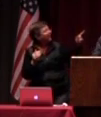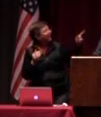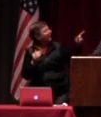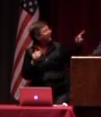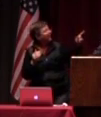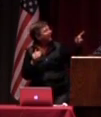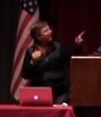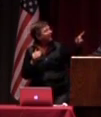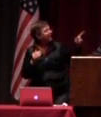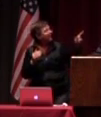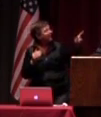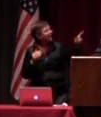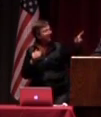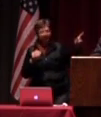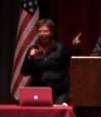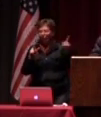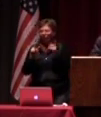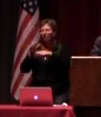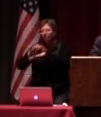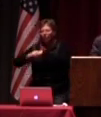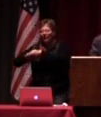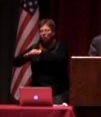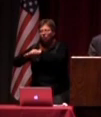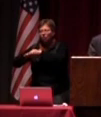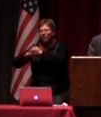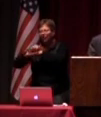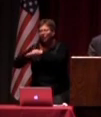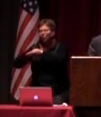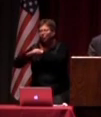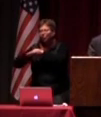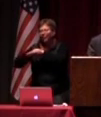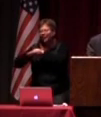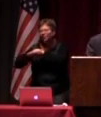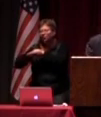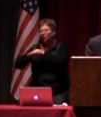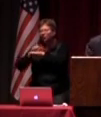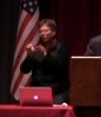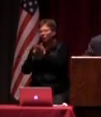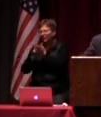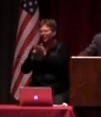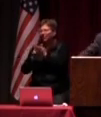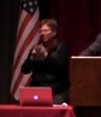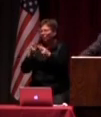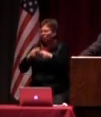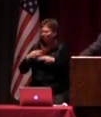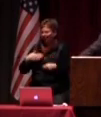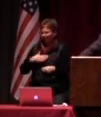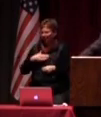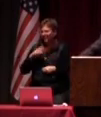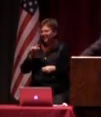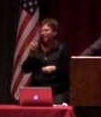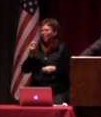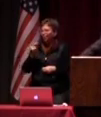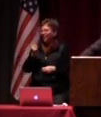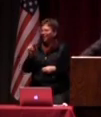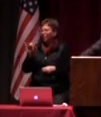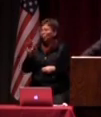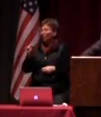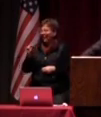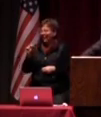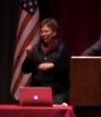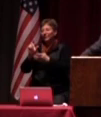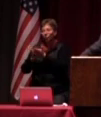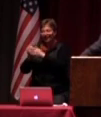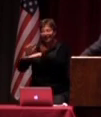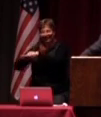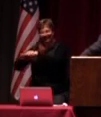book, he didn't dare do this in the United States. The British version is called Napoleon the Great. It tells you where he stands. It's funny, he's a Tory Eurosceptic who would normally